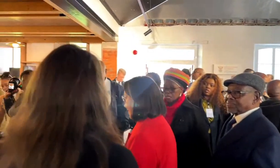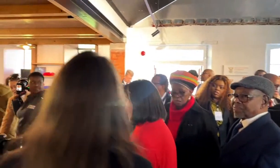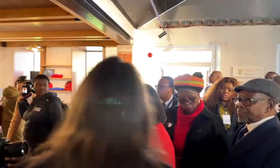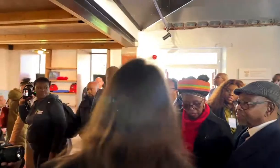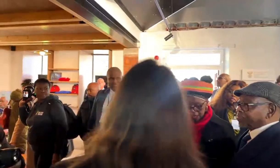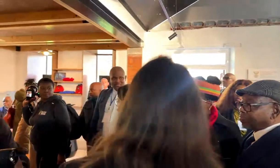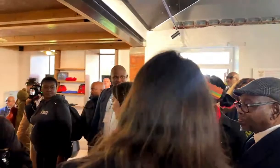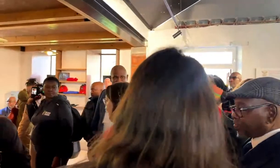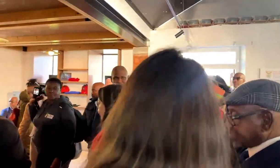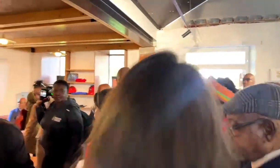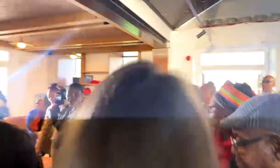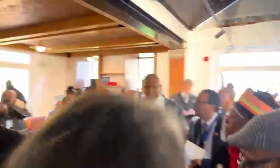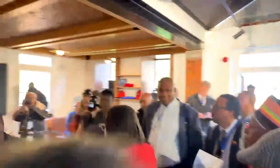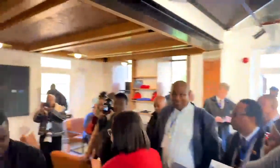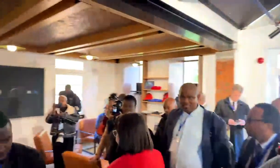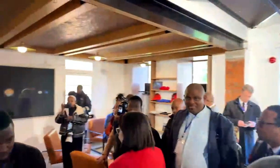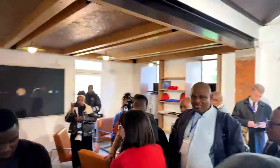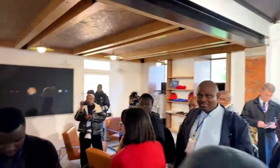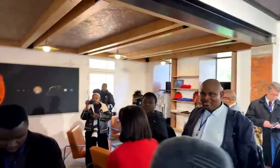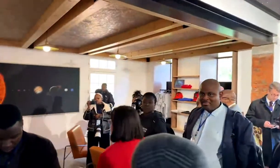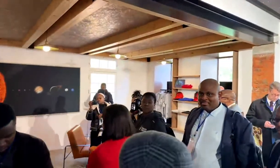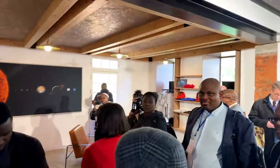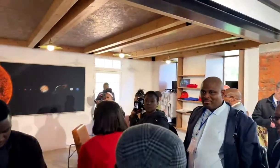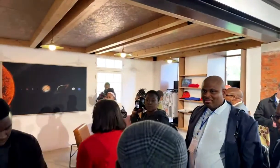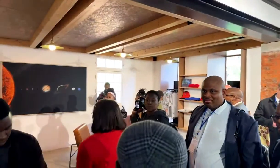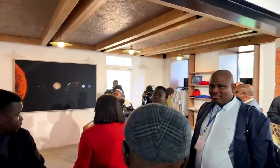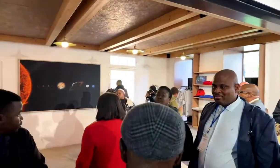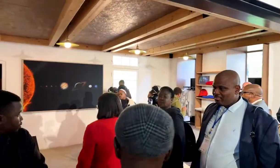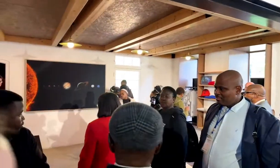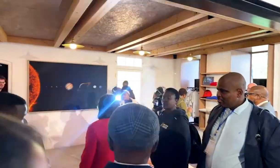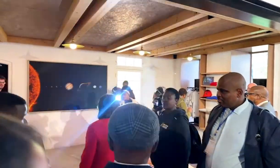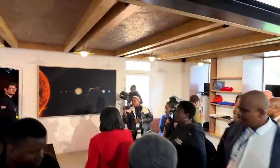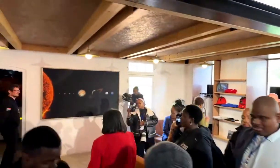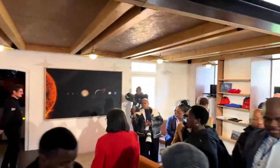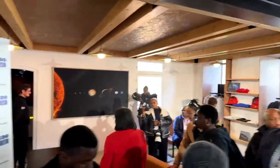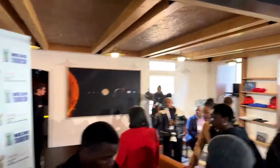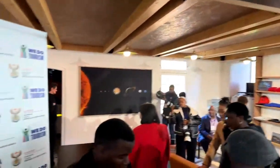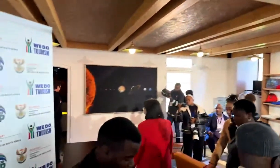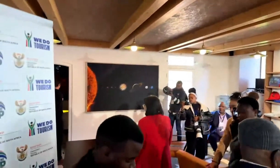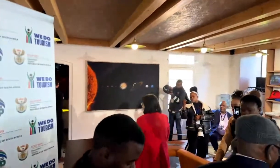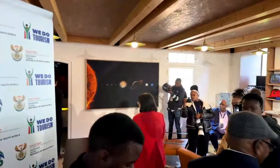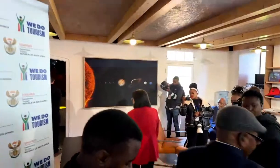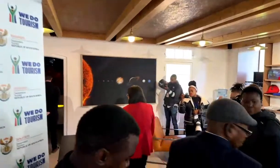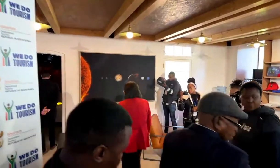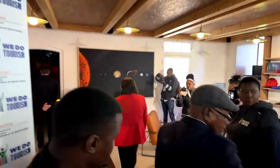the ministers, and then we'll have an opportunity for others to have a look afterwards.